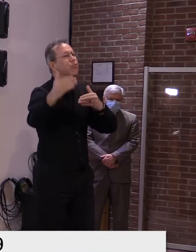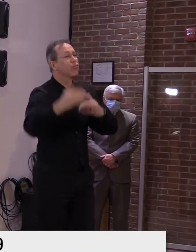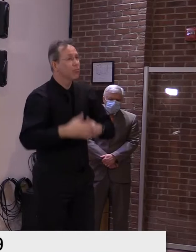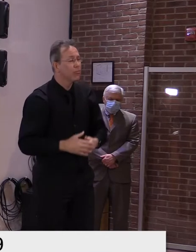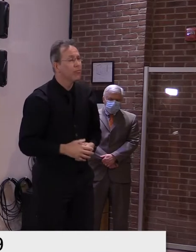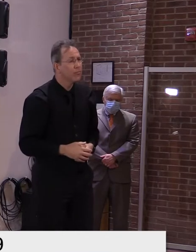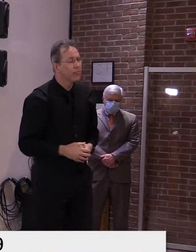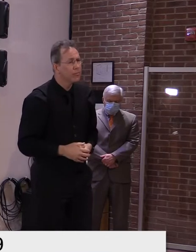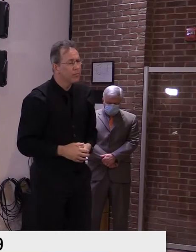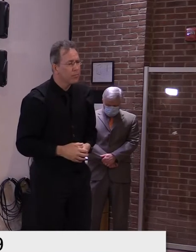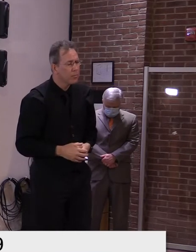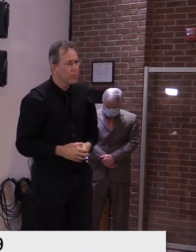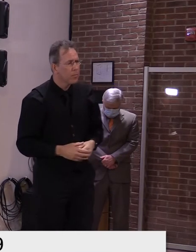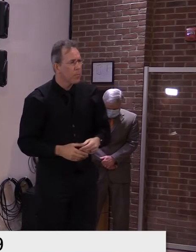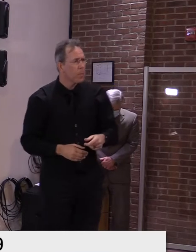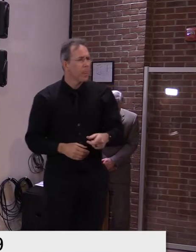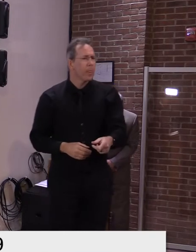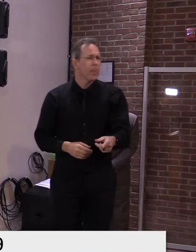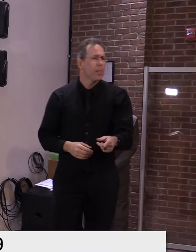Lisa, the Valley Reporter.